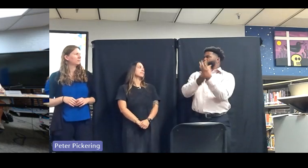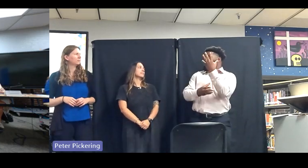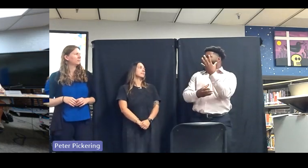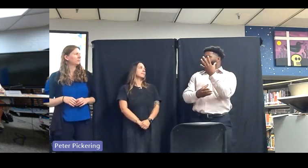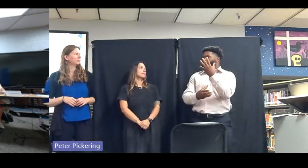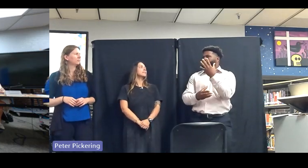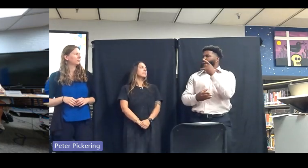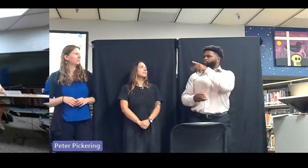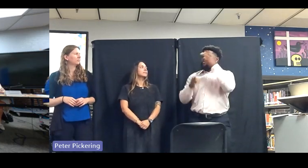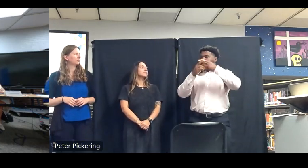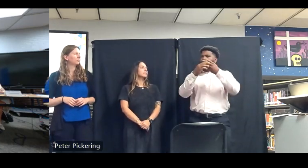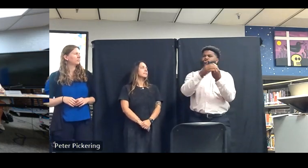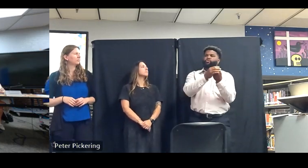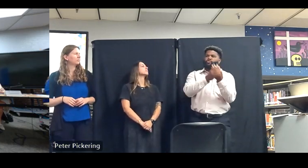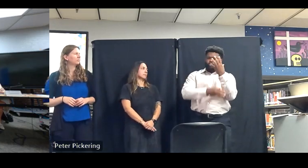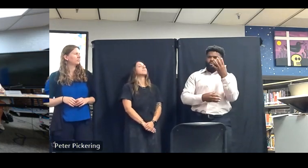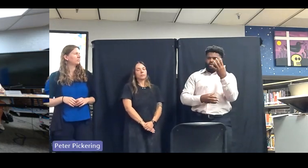but,